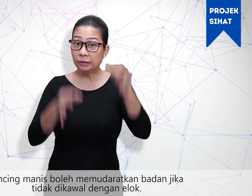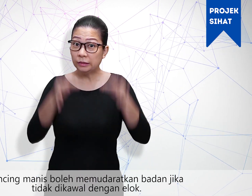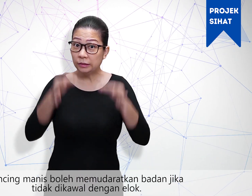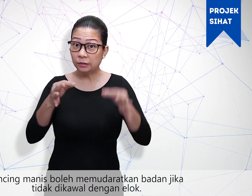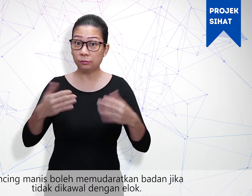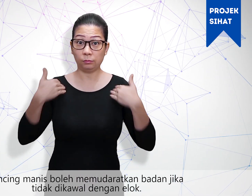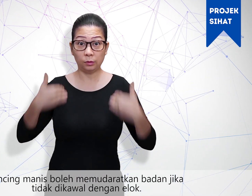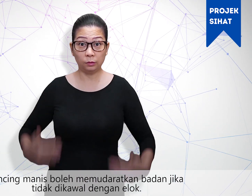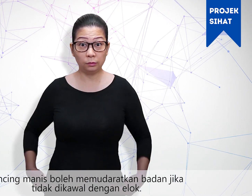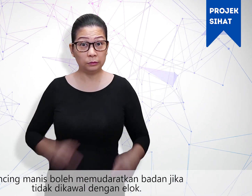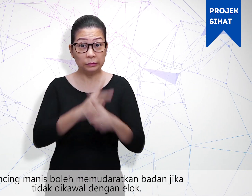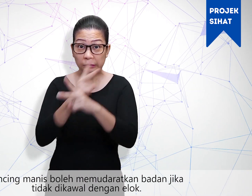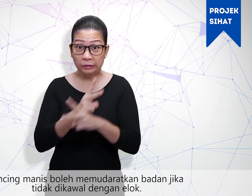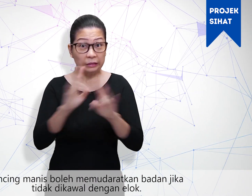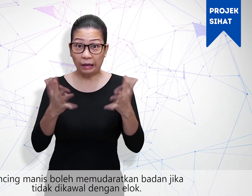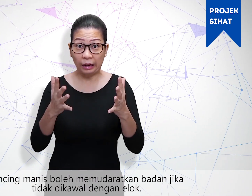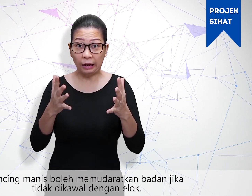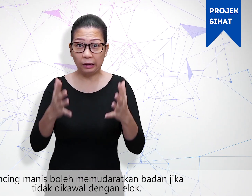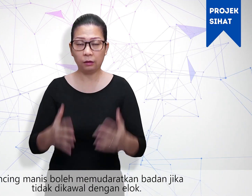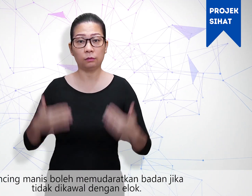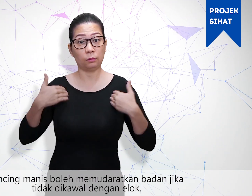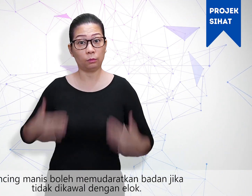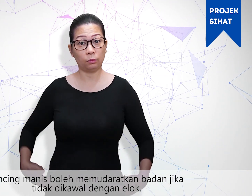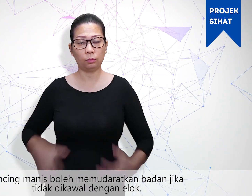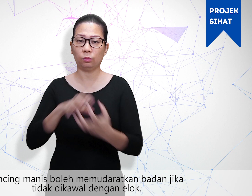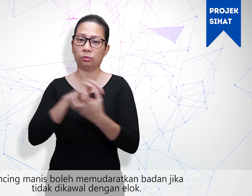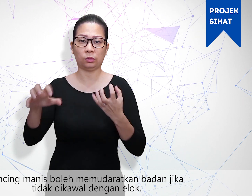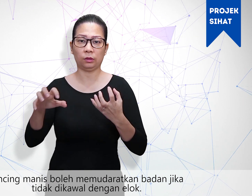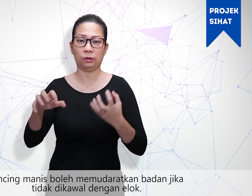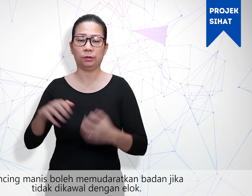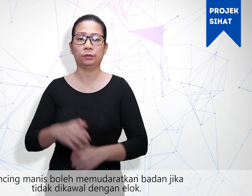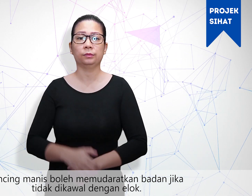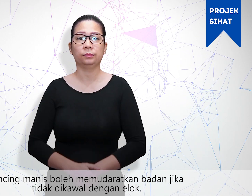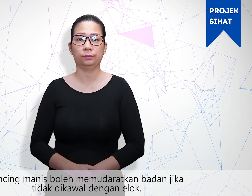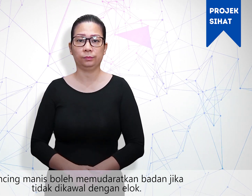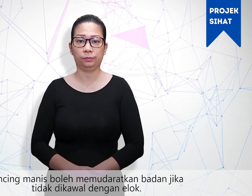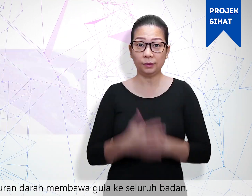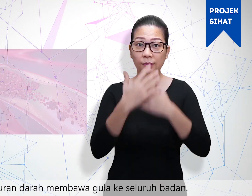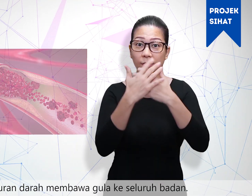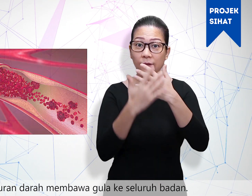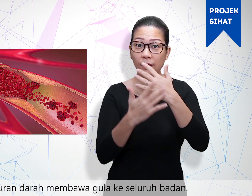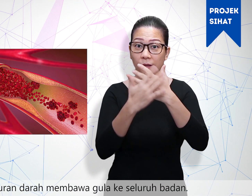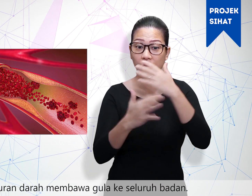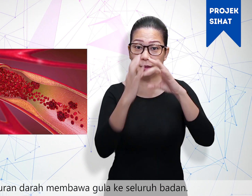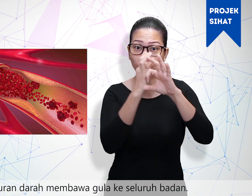Diabetes can cause serious damage to the body, especially if it's not well controlled. Our blood